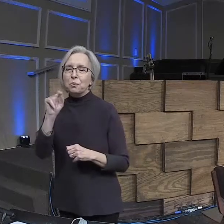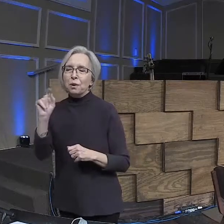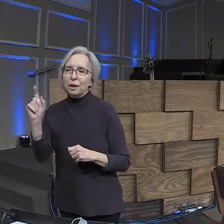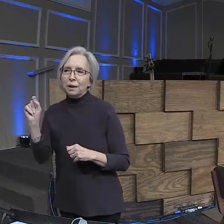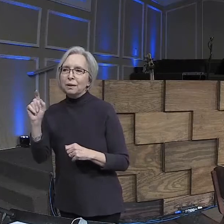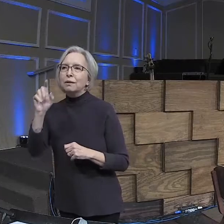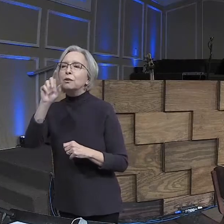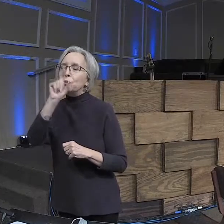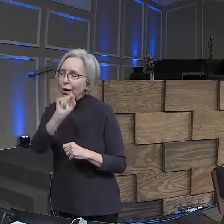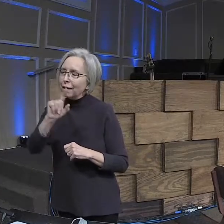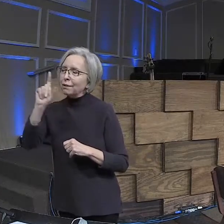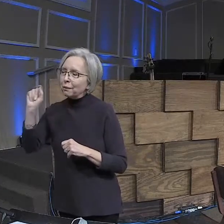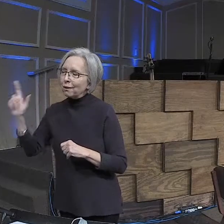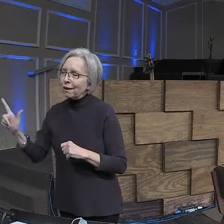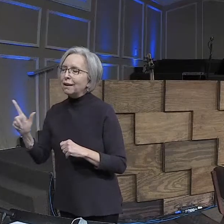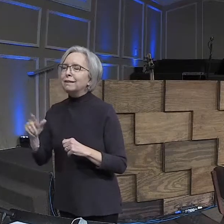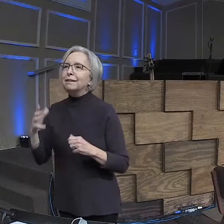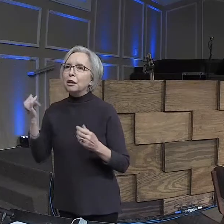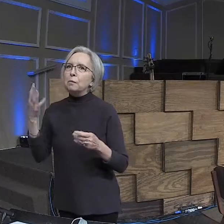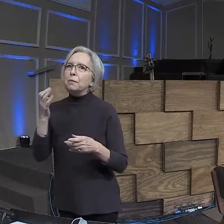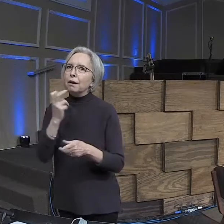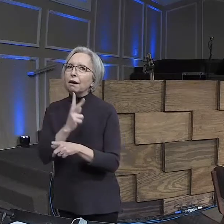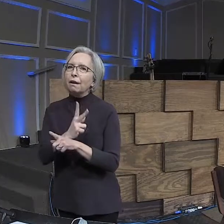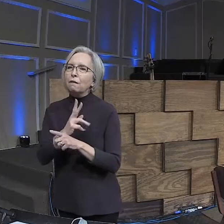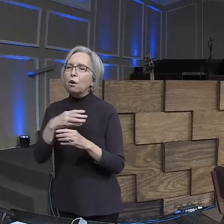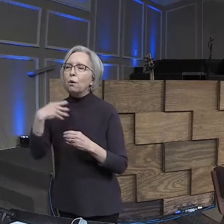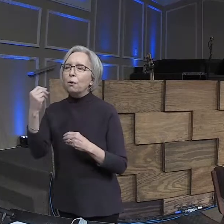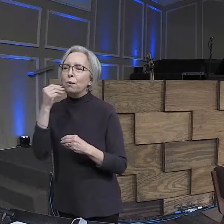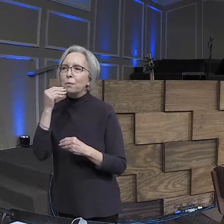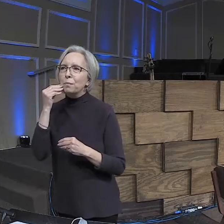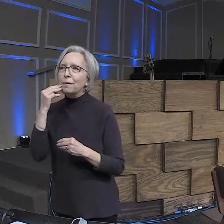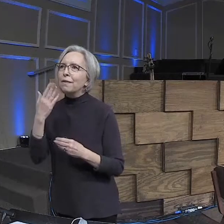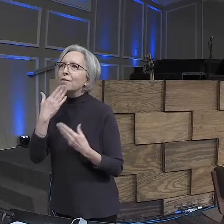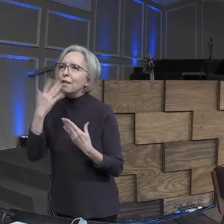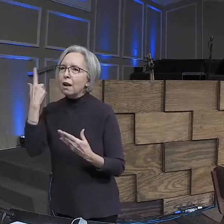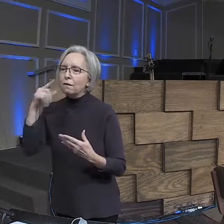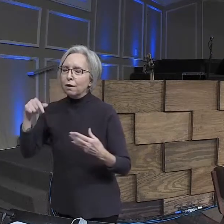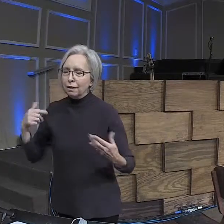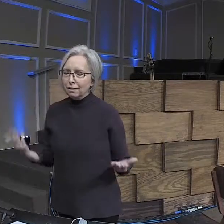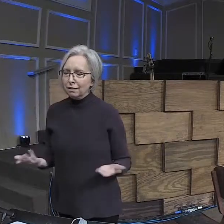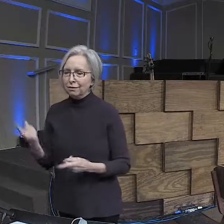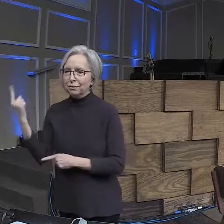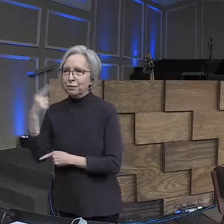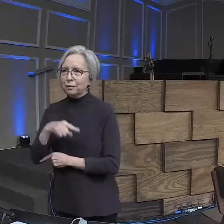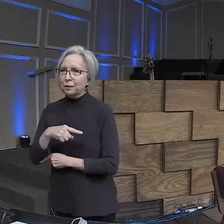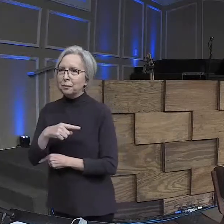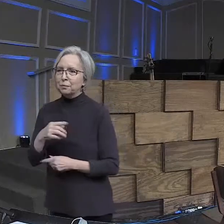next Sunday. Be careful on your way out. Thank you for being part of our worship. God bless you.